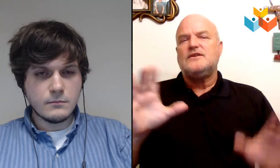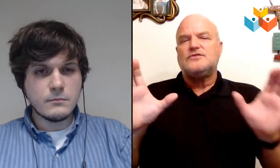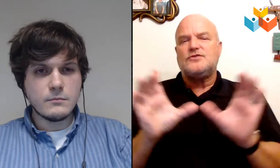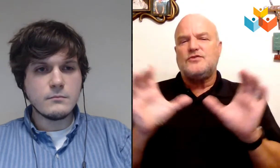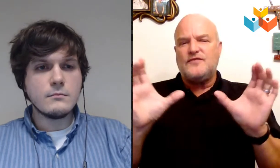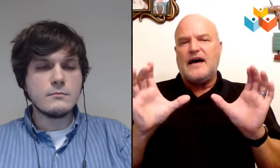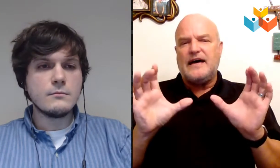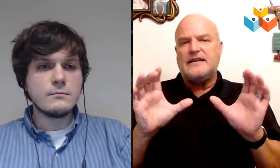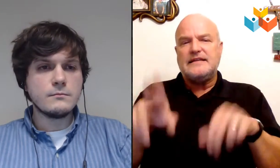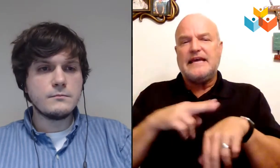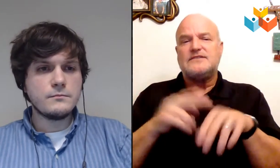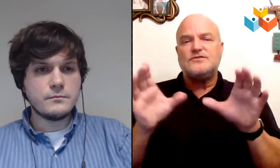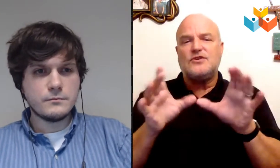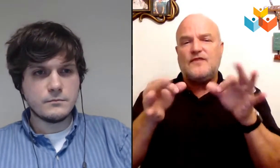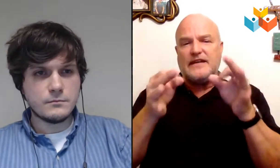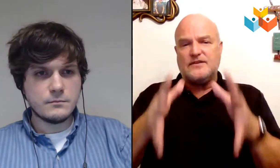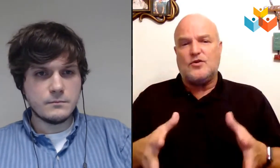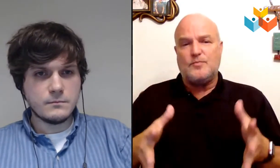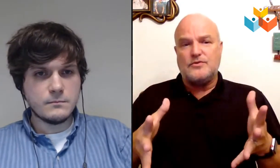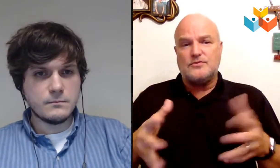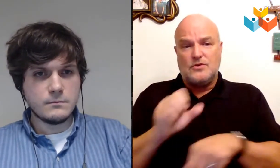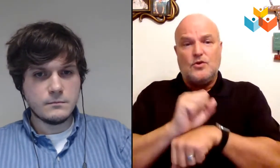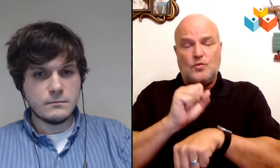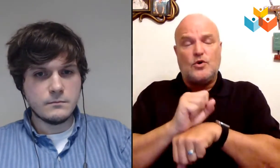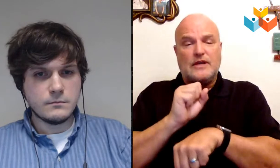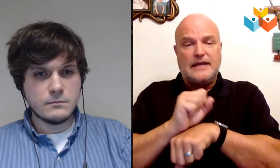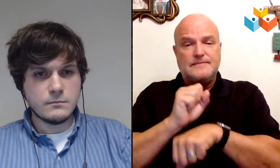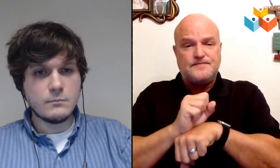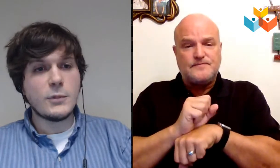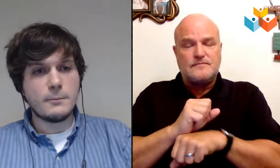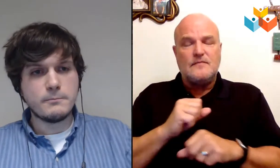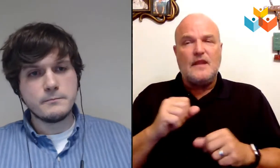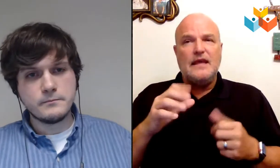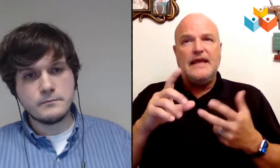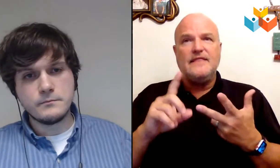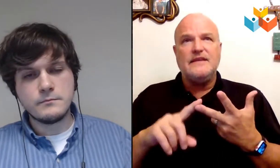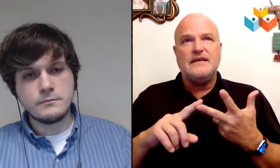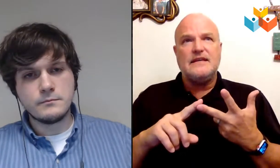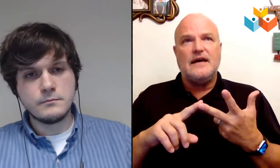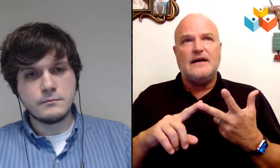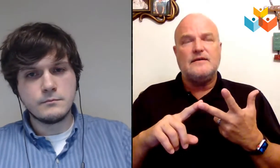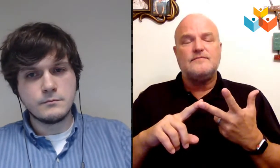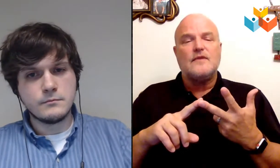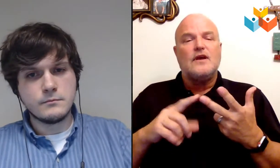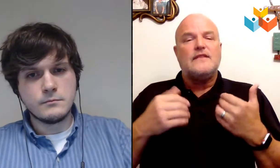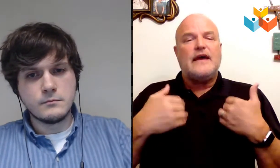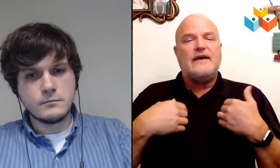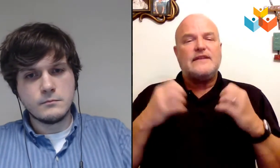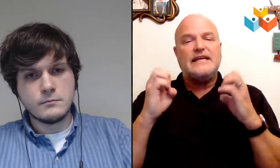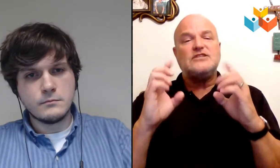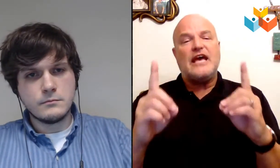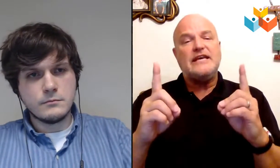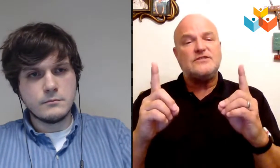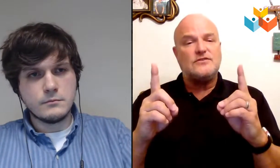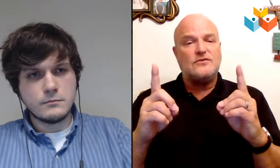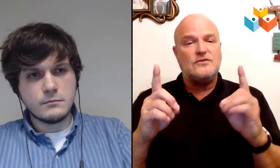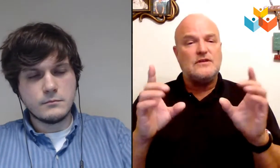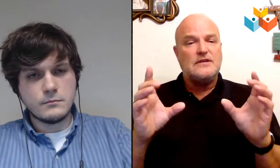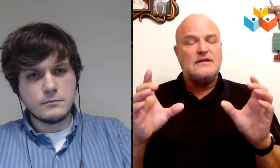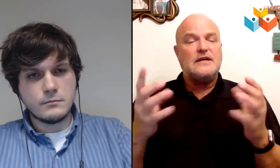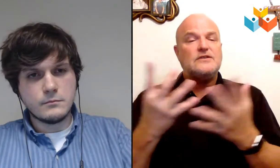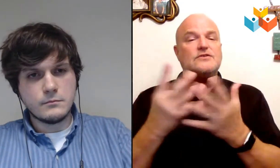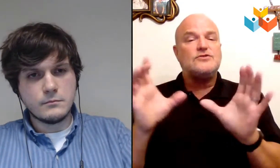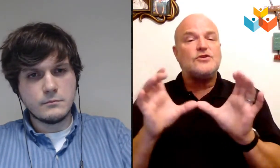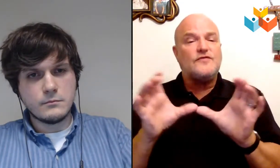45 nationally certified interpreters working. And then they have an